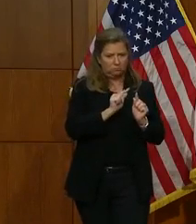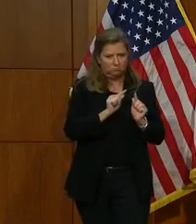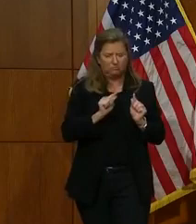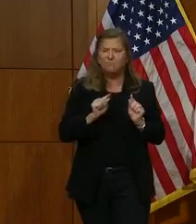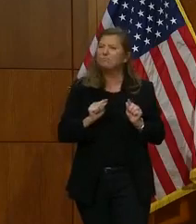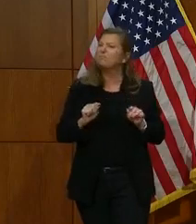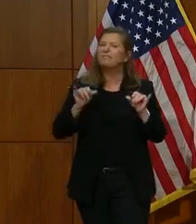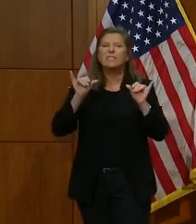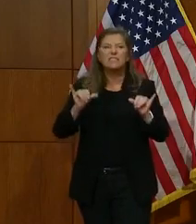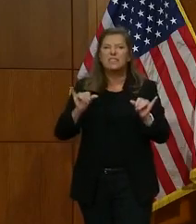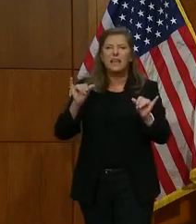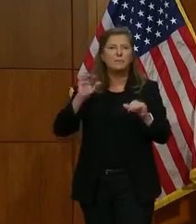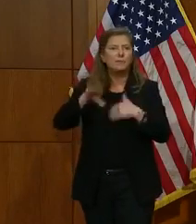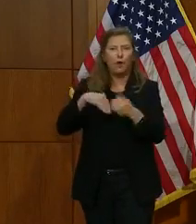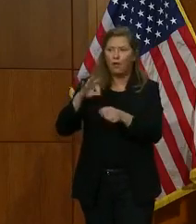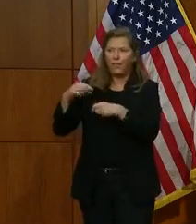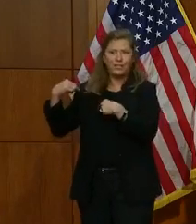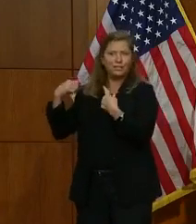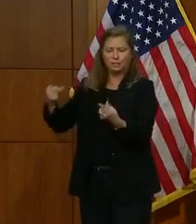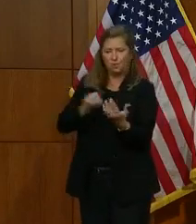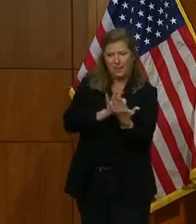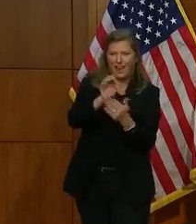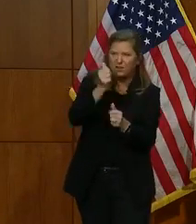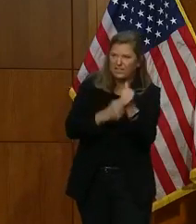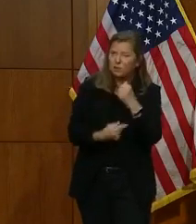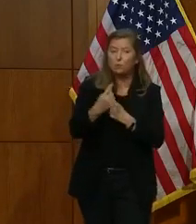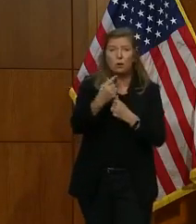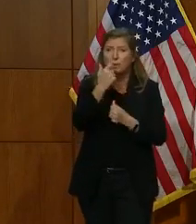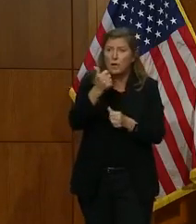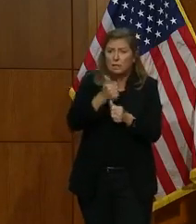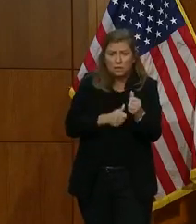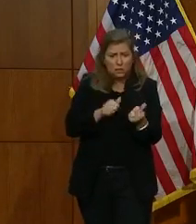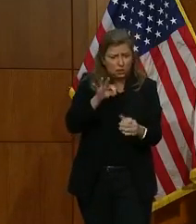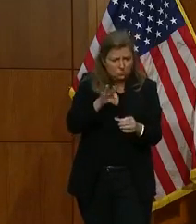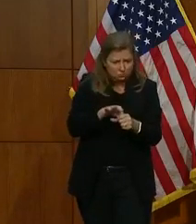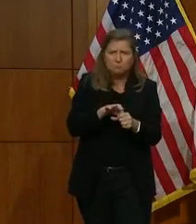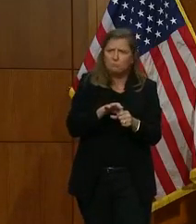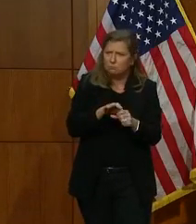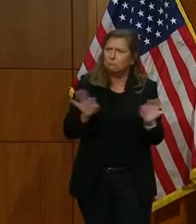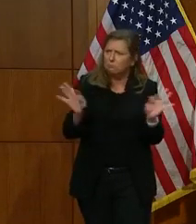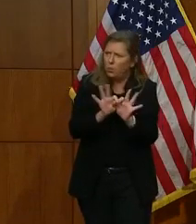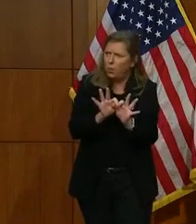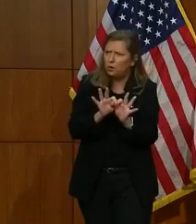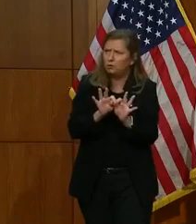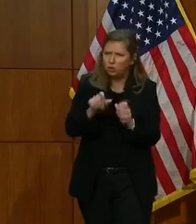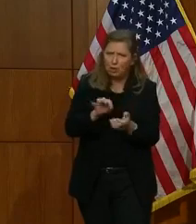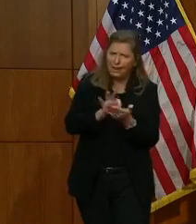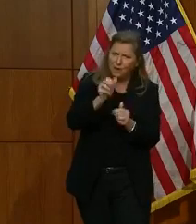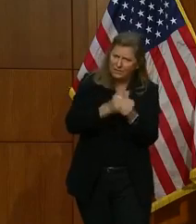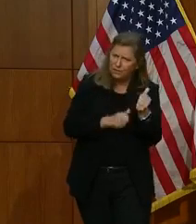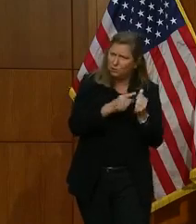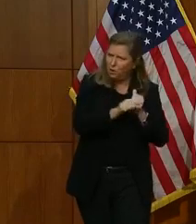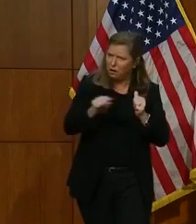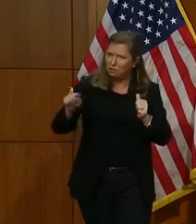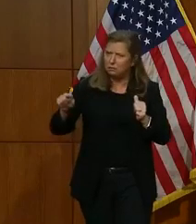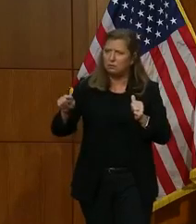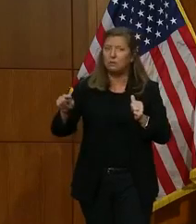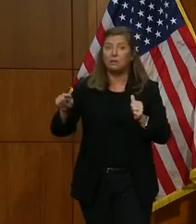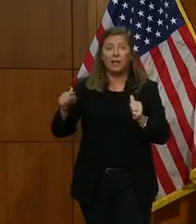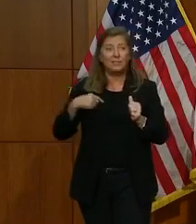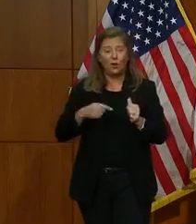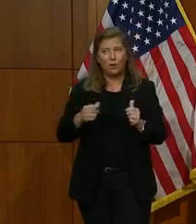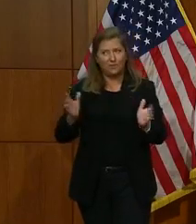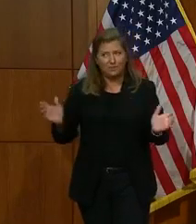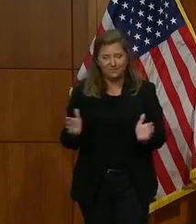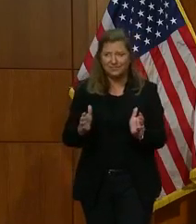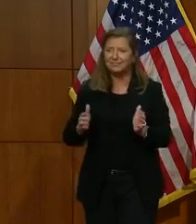we've done with every single election, because every ballot matters. Every ballot should count, and we're going to do that. So I keep